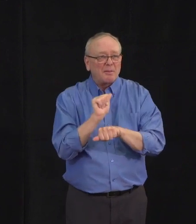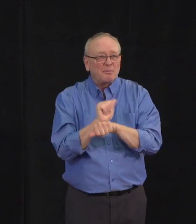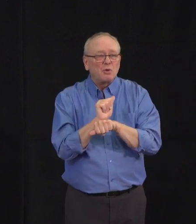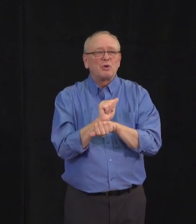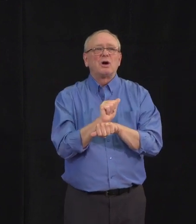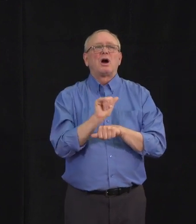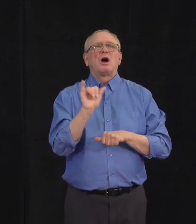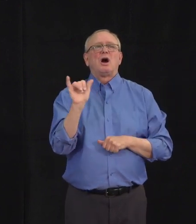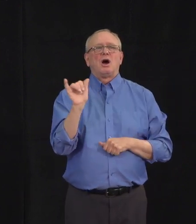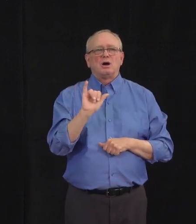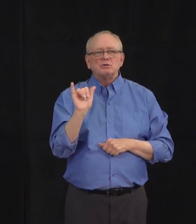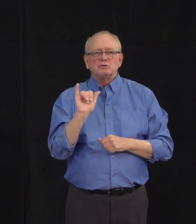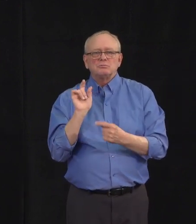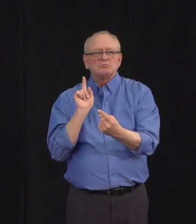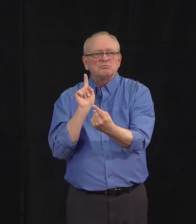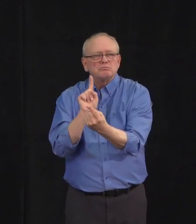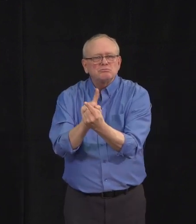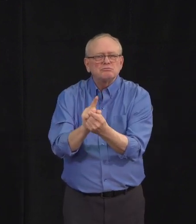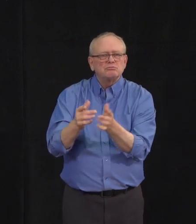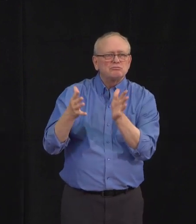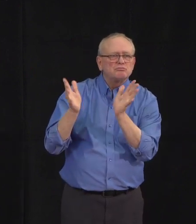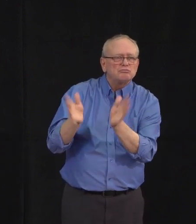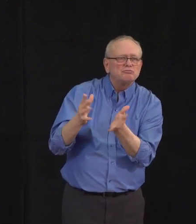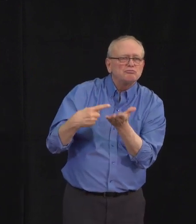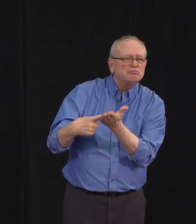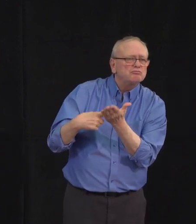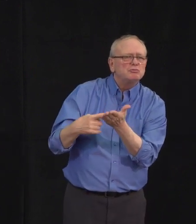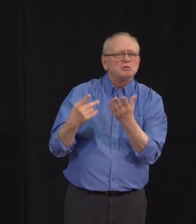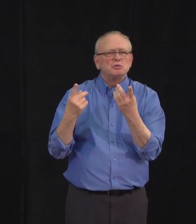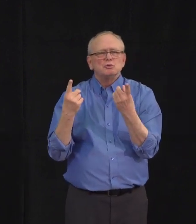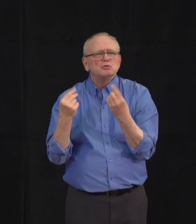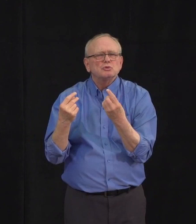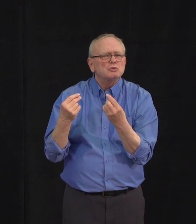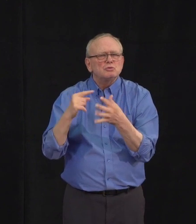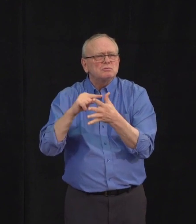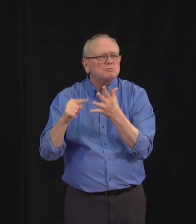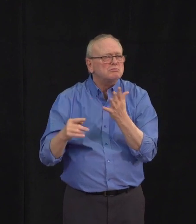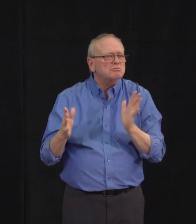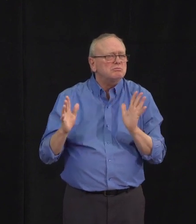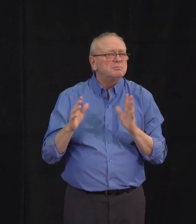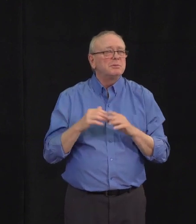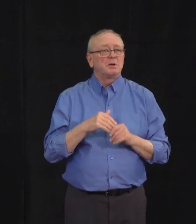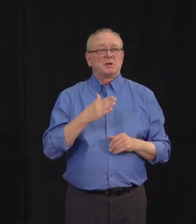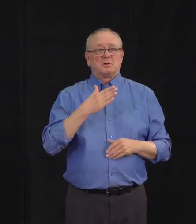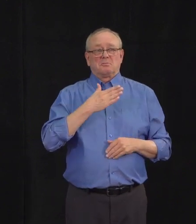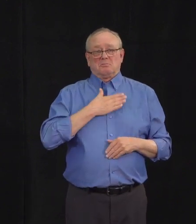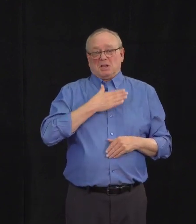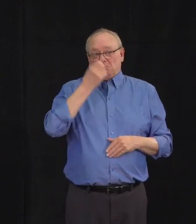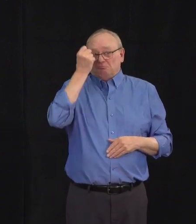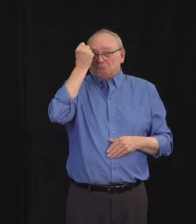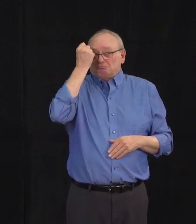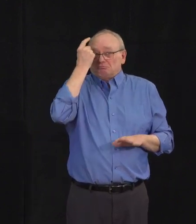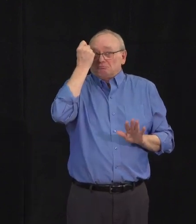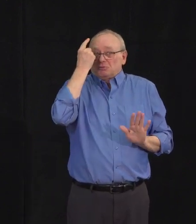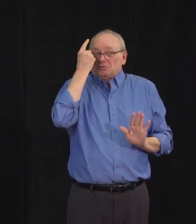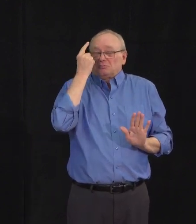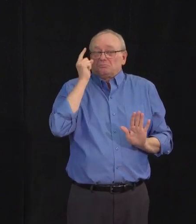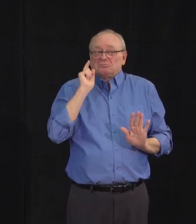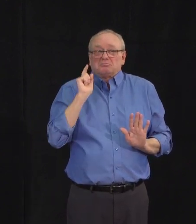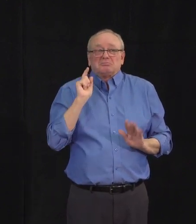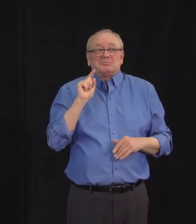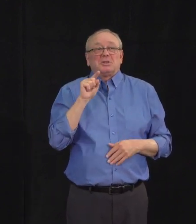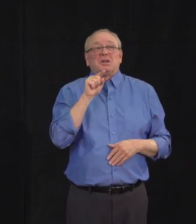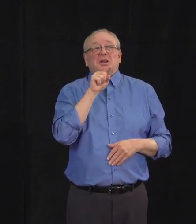been speaking with Alberta Health Services about this. And so my understanding from the information that my colleagues have given me is that